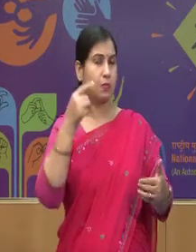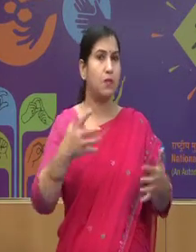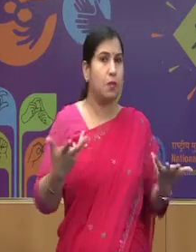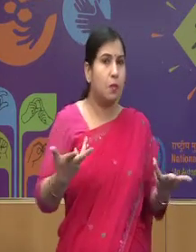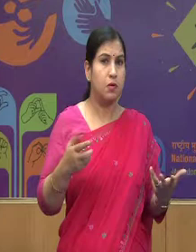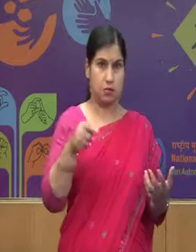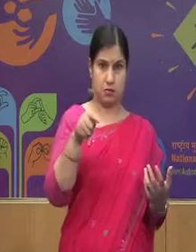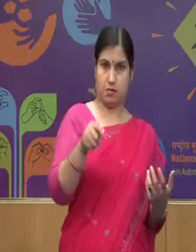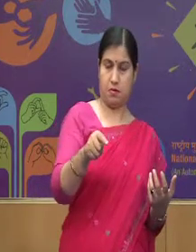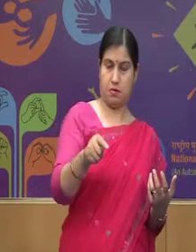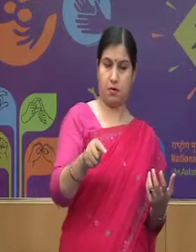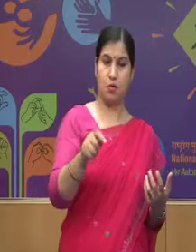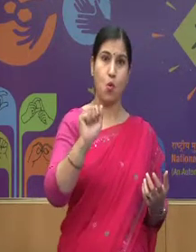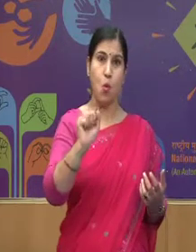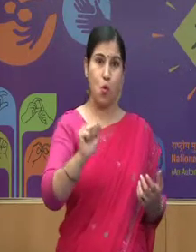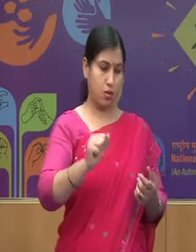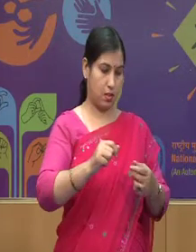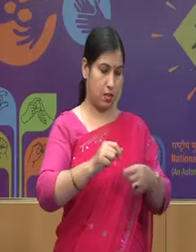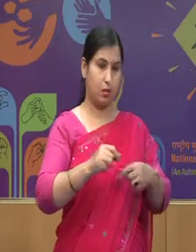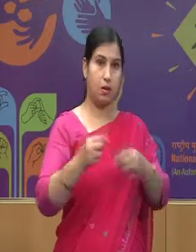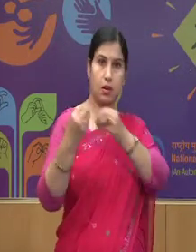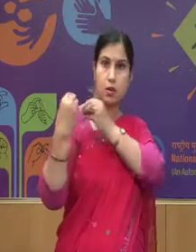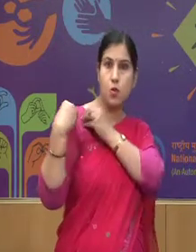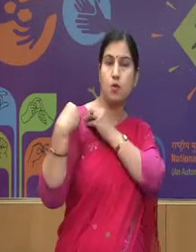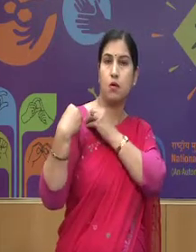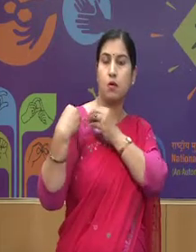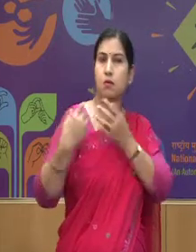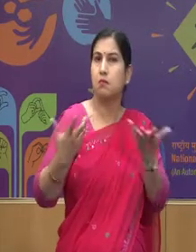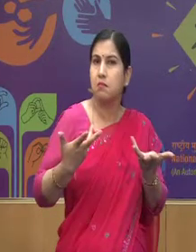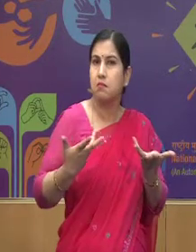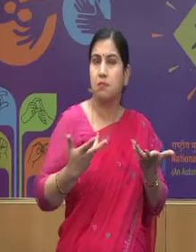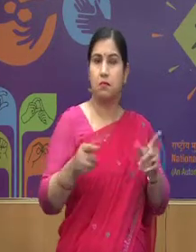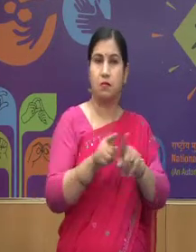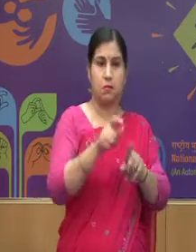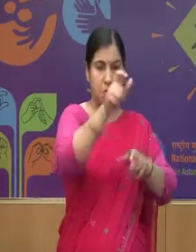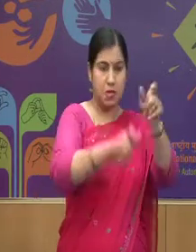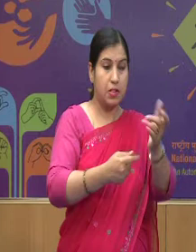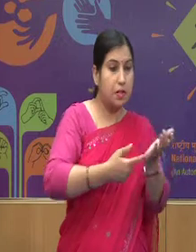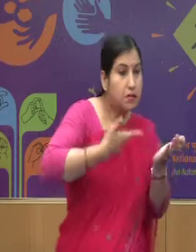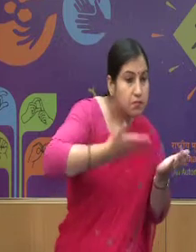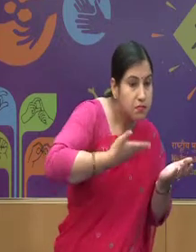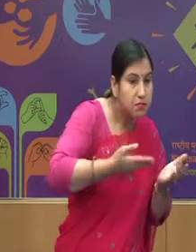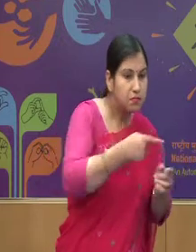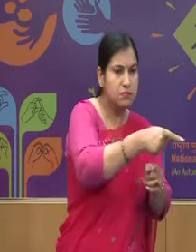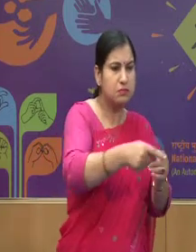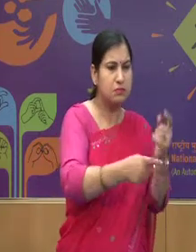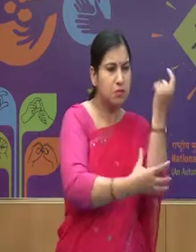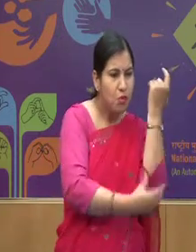European people that made them feel that it was their natural duty